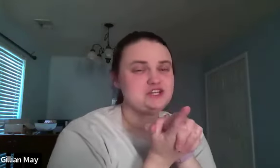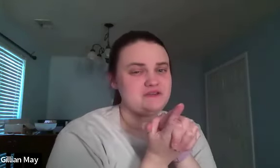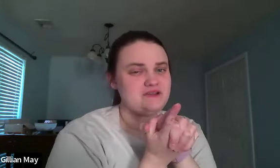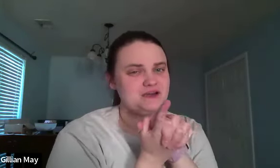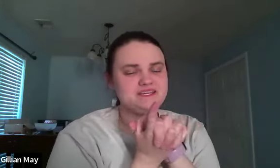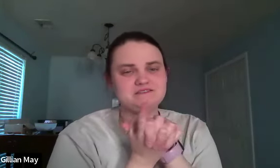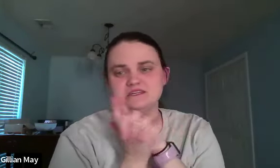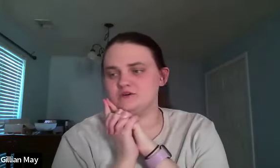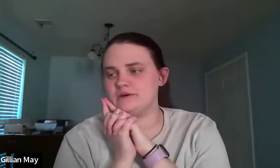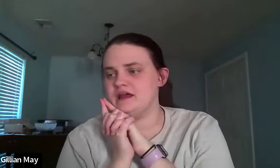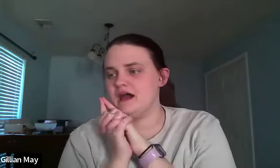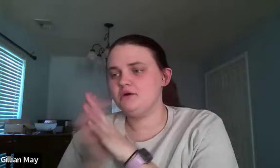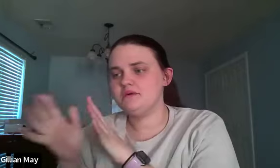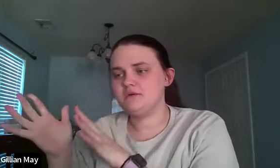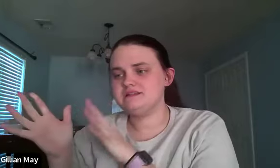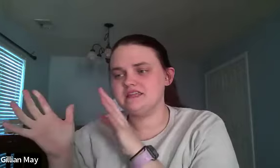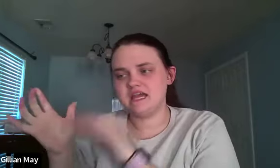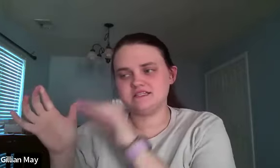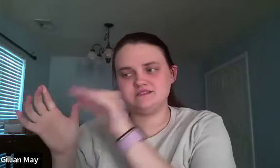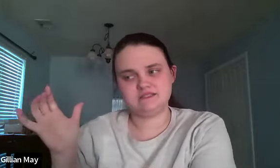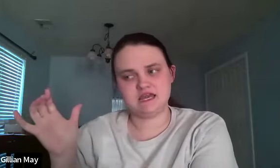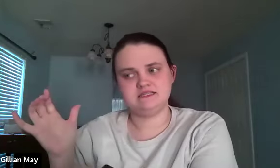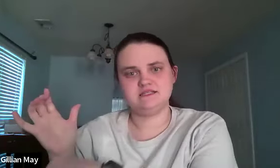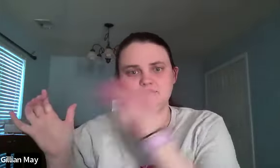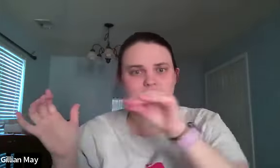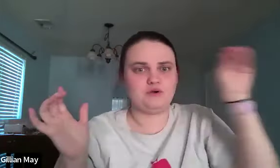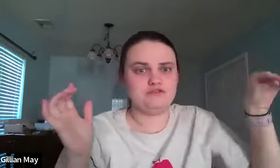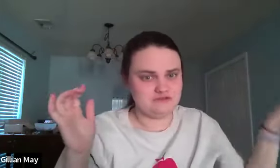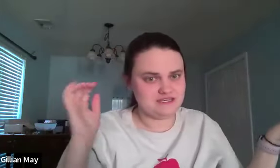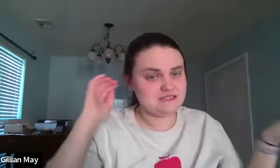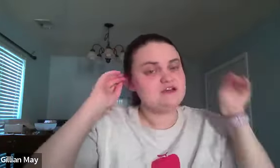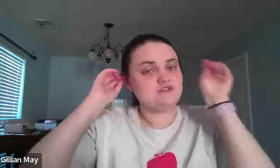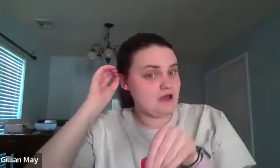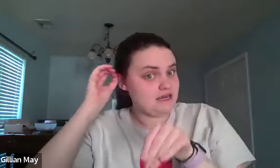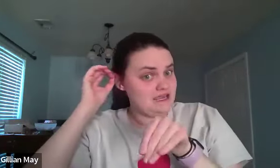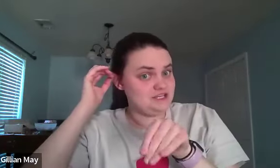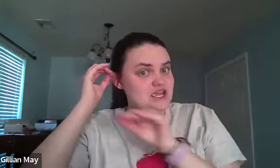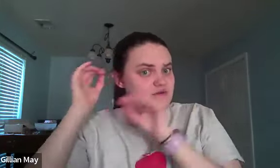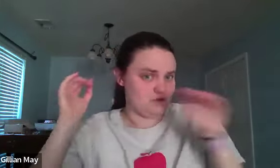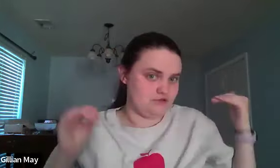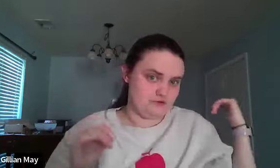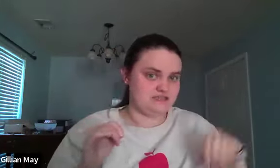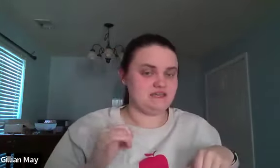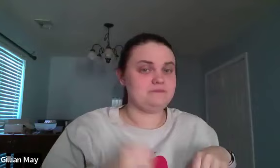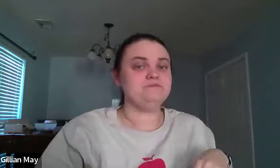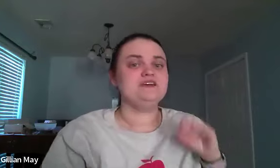that right now because I was sitting here going, I don't want to go into the next set without going through these. So I'll add age and then we'll go through these again.